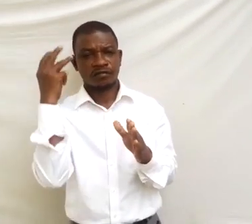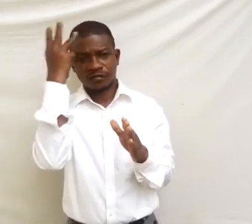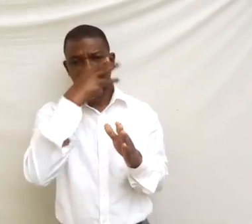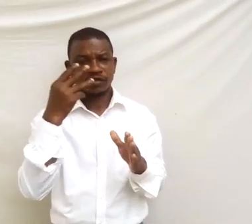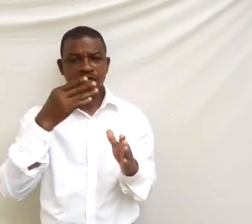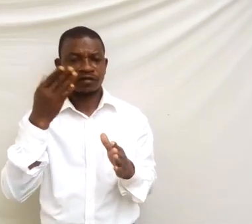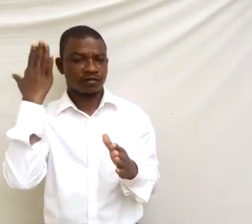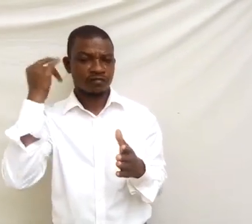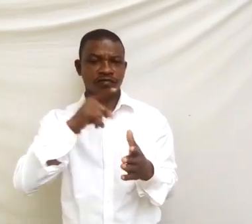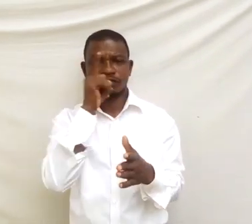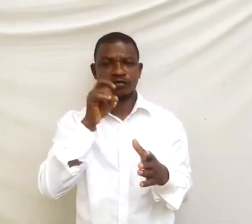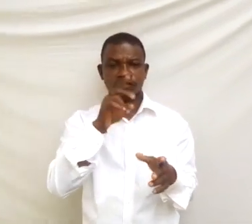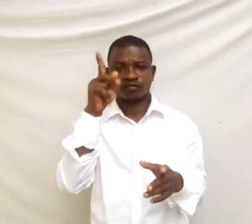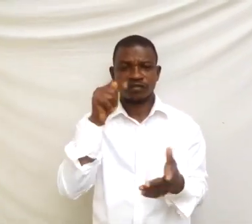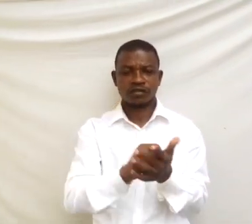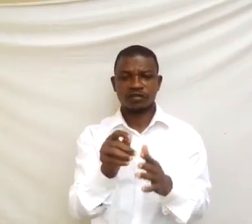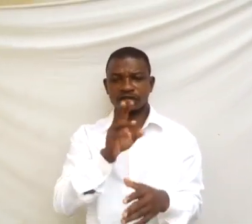question 2007, question 2a.